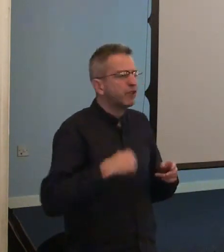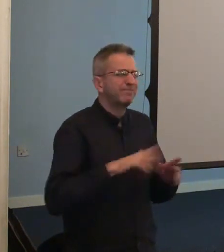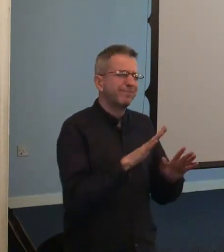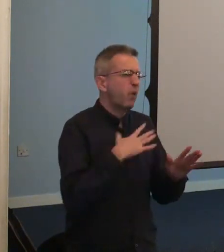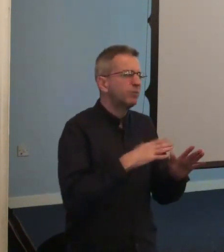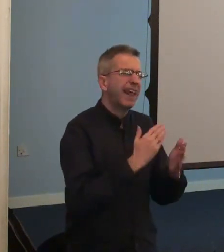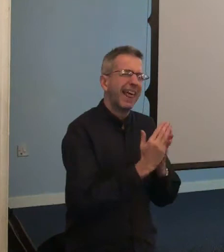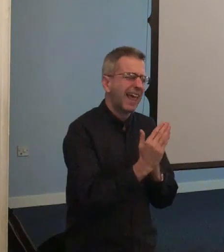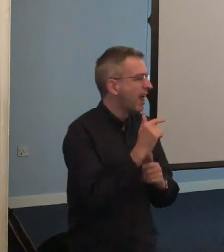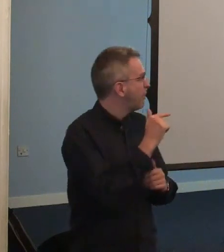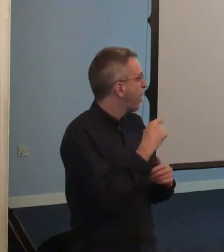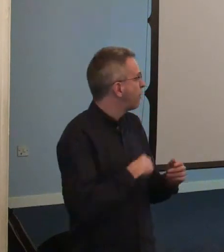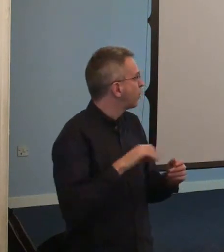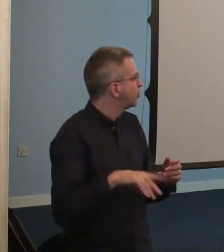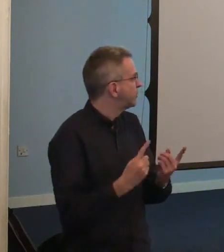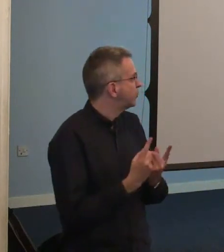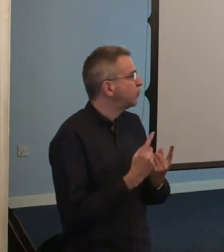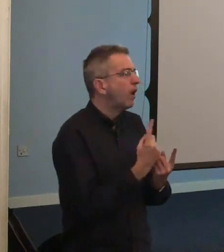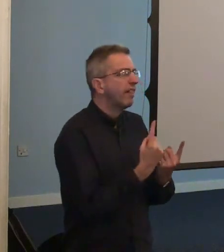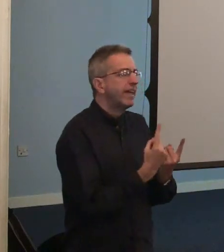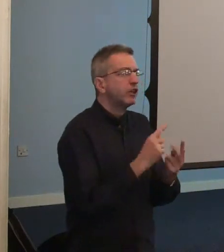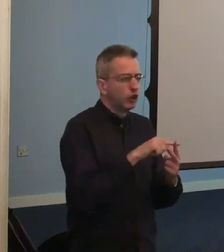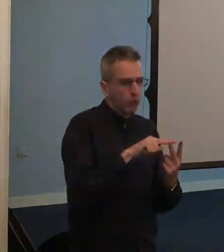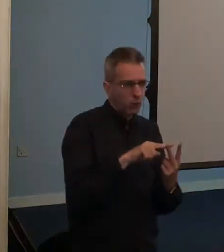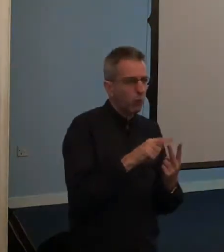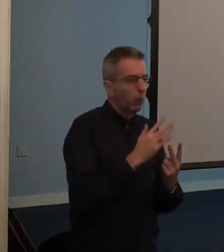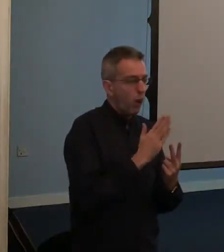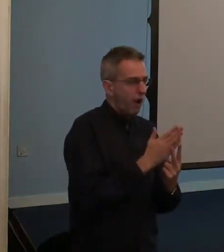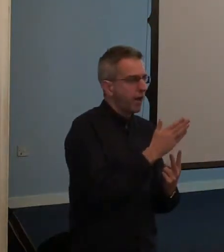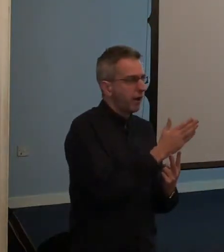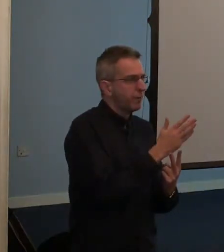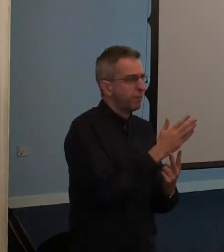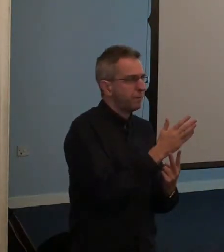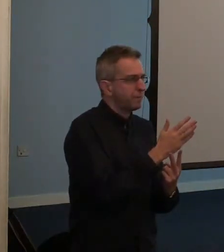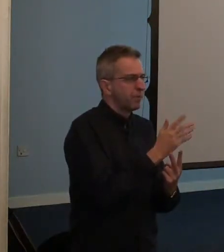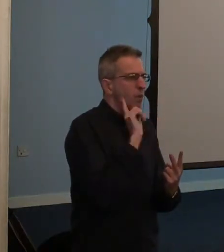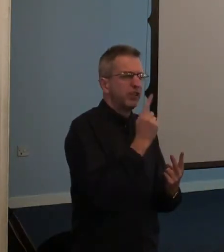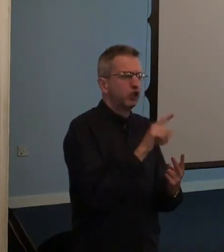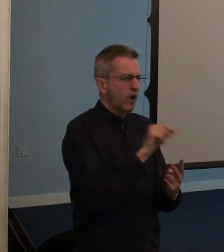The aborting of deaf fetuses. I'd like to be clear about that, about the abortion issue. I think there's two clear issues here.